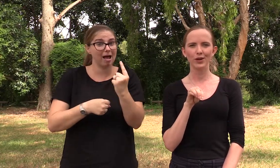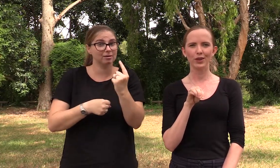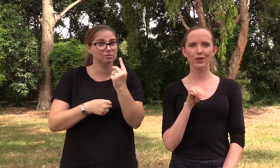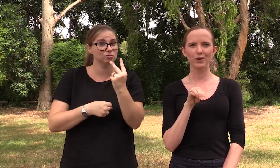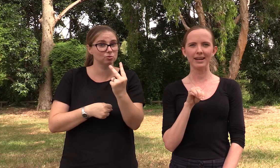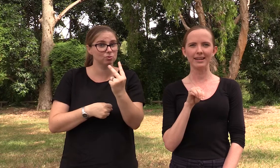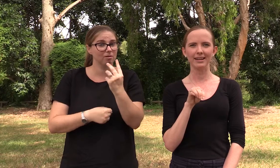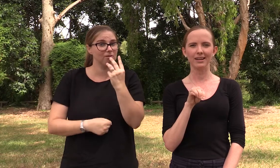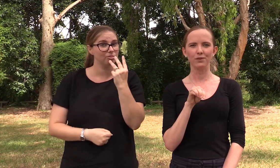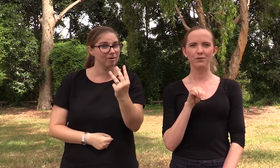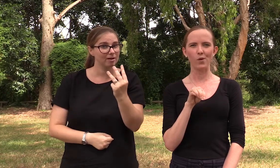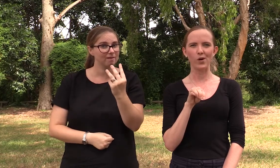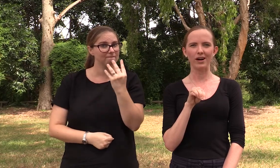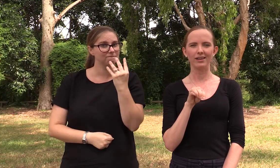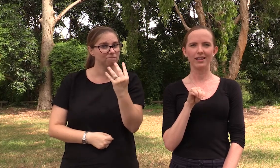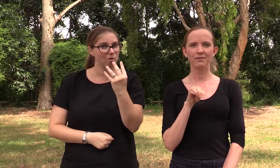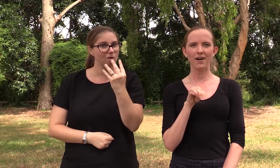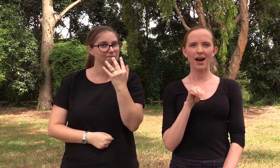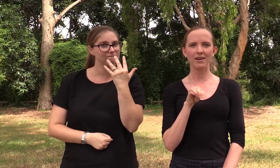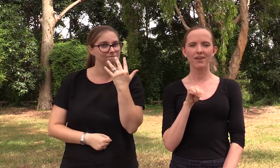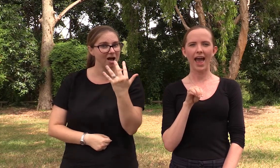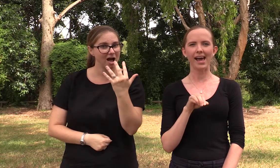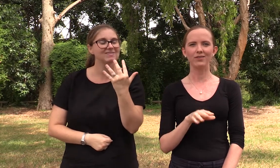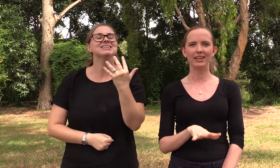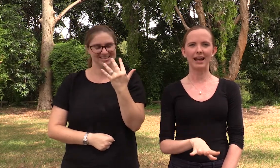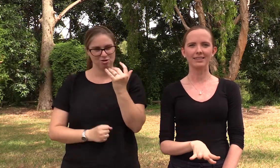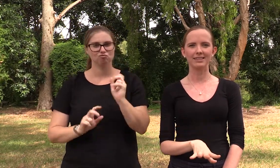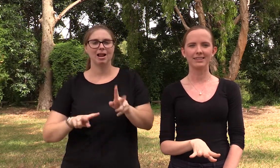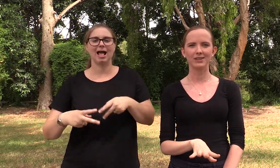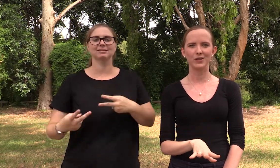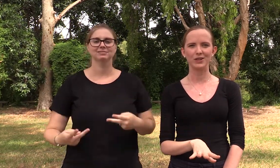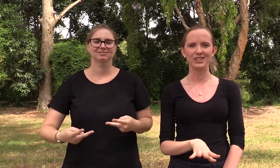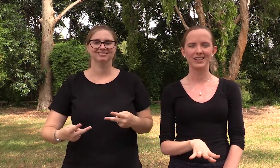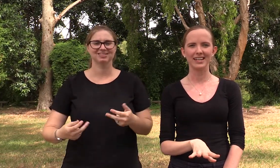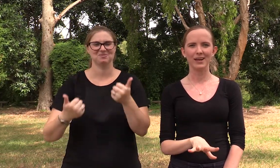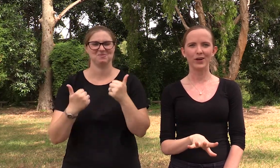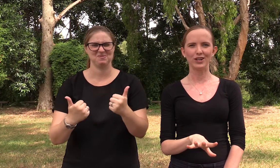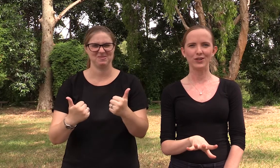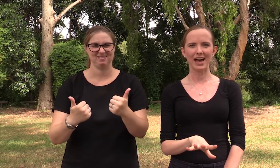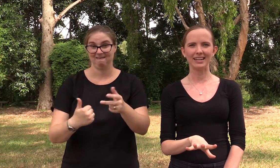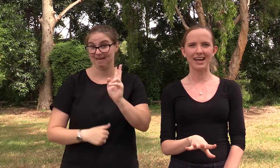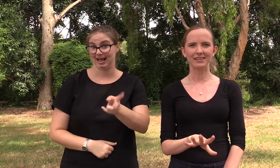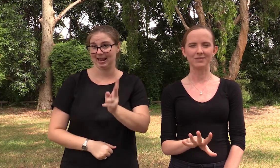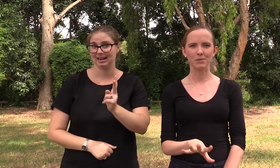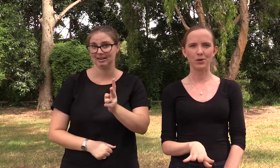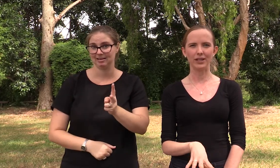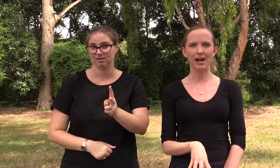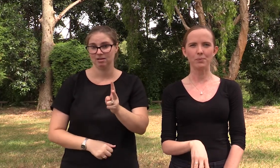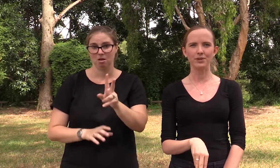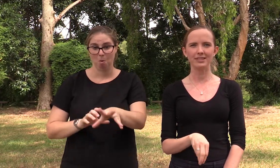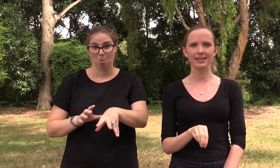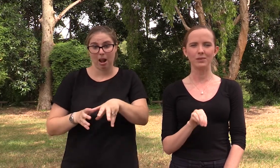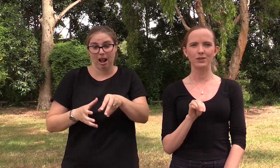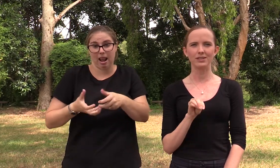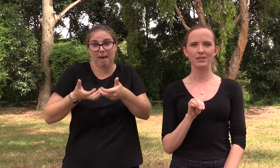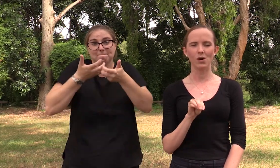2, 3, 4, 5, and relax. Good. We're going to do that again. Pulling